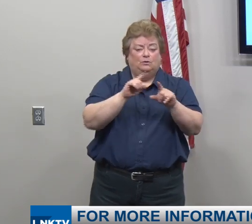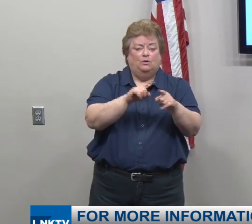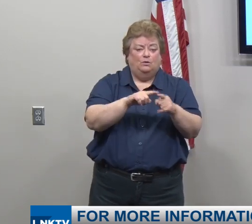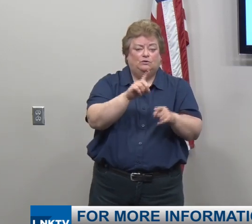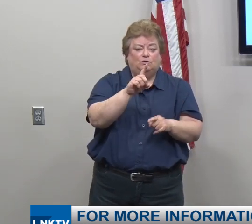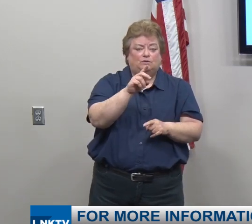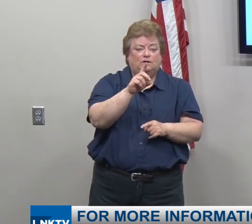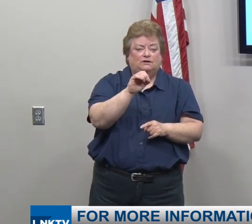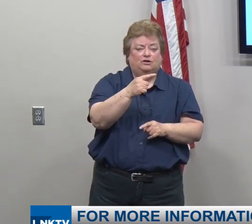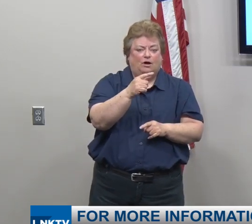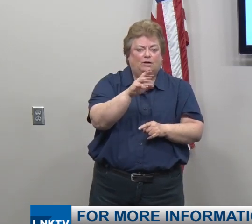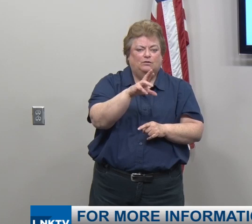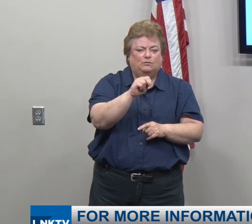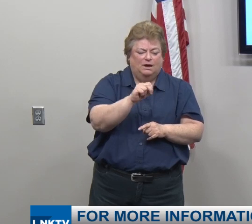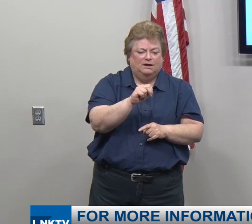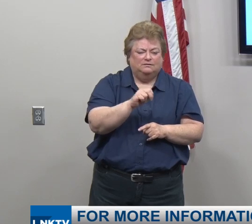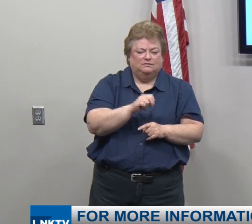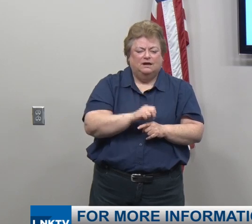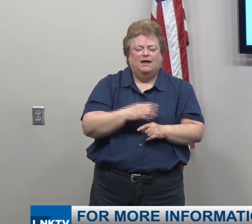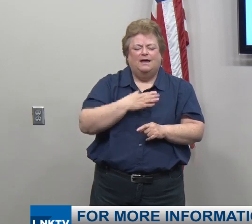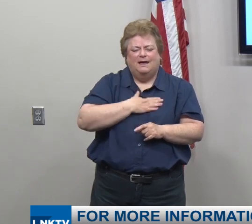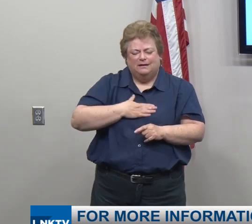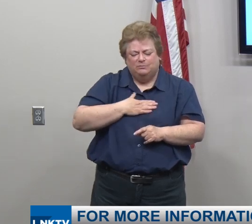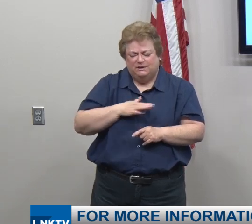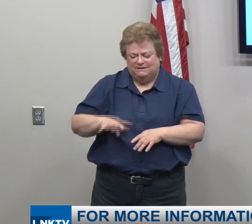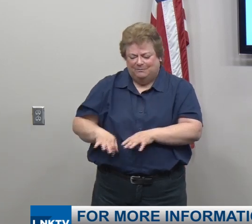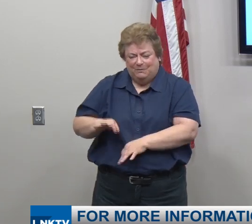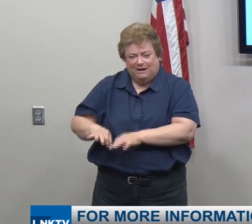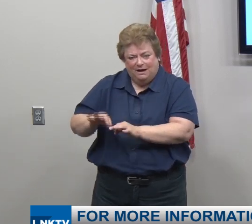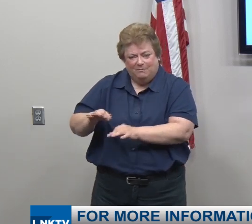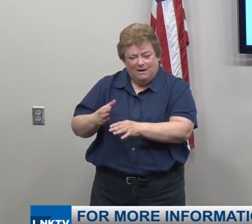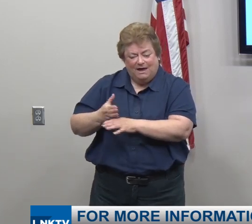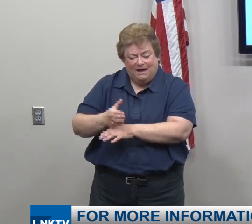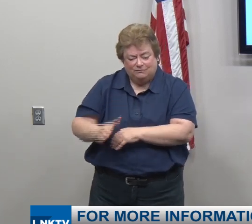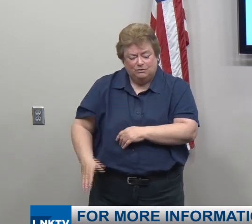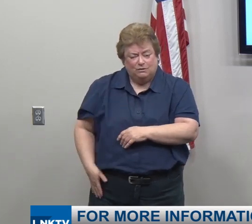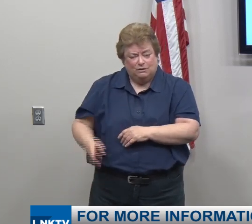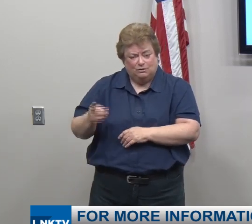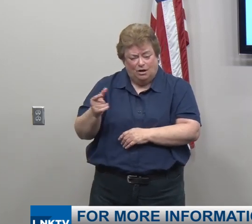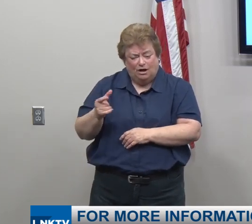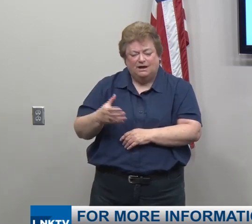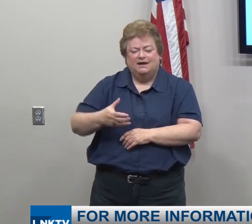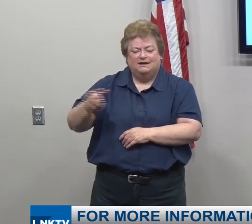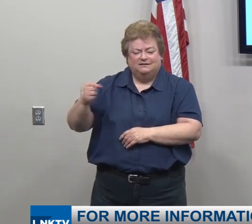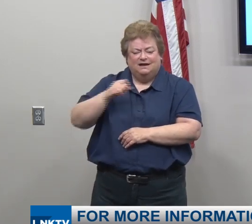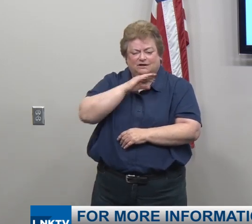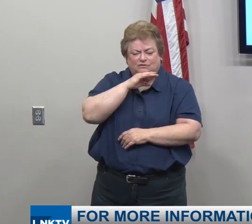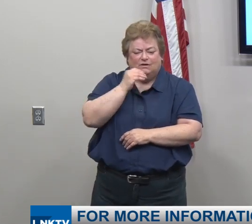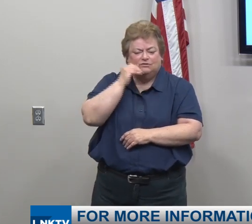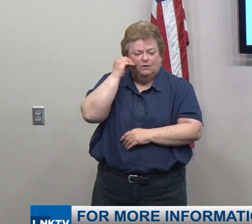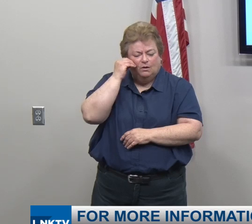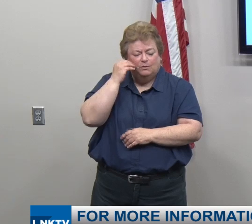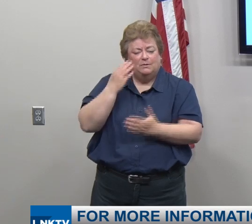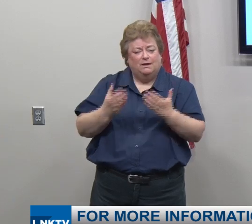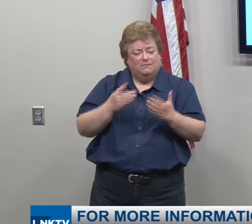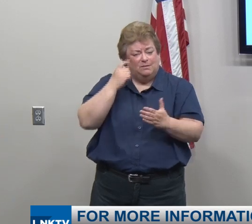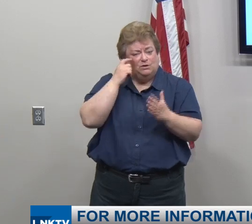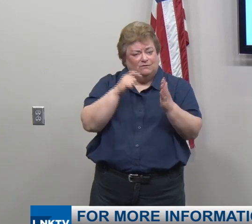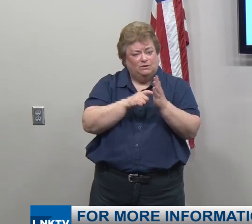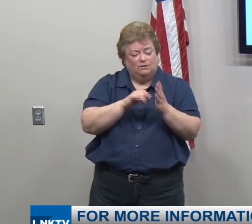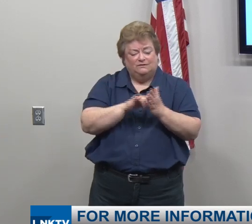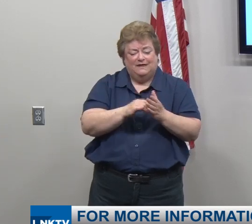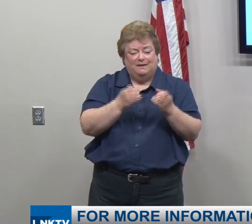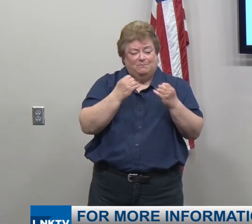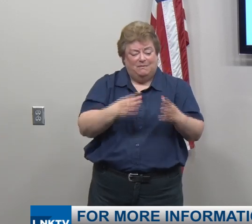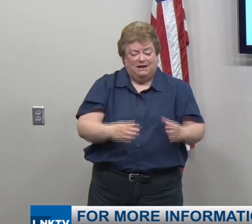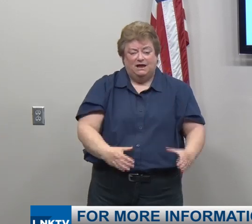Also, please remember to pick up after your pet and take your trash home. You may have noticed many of the trash